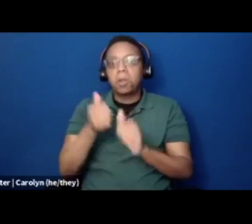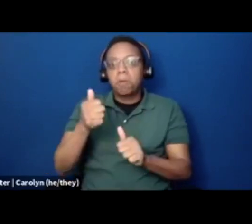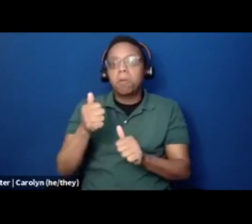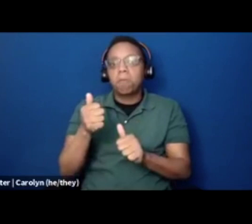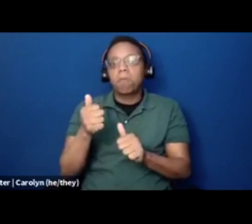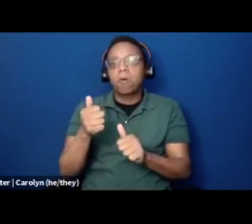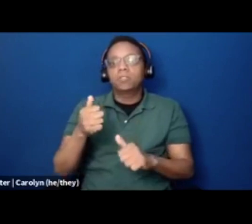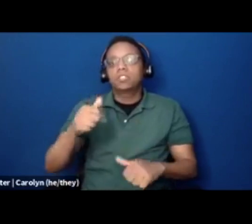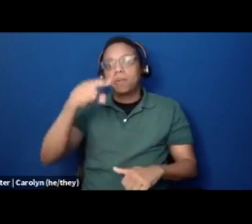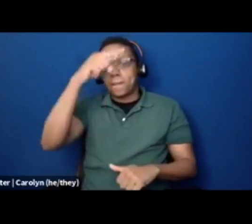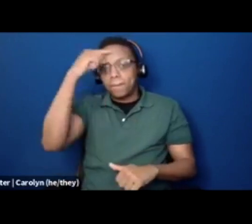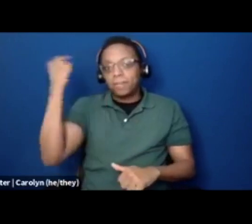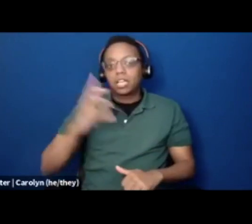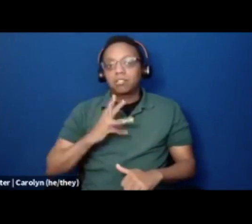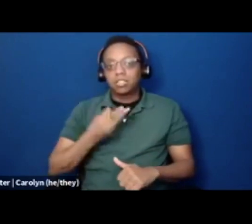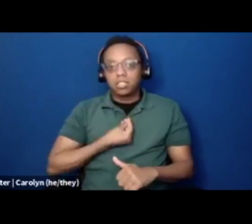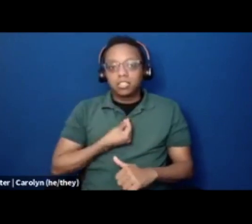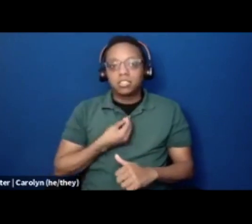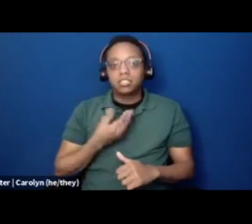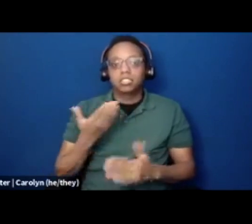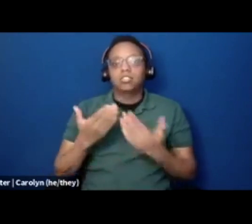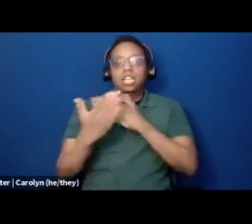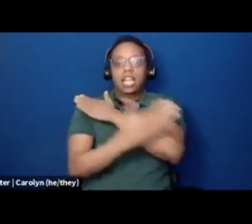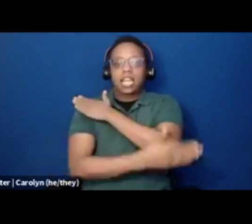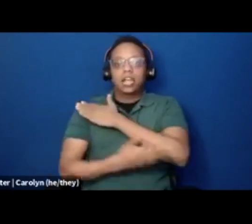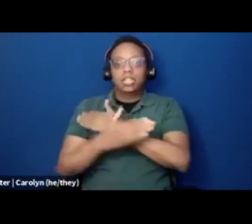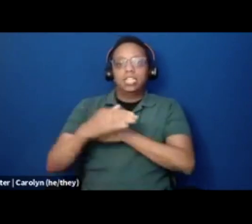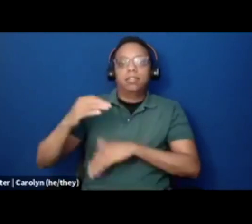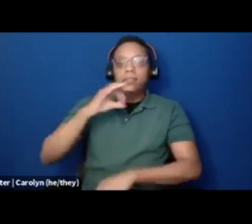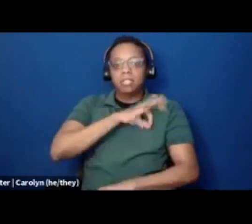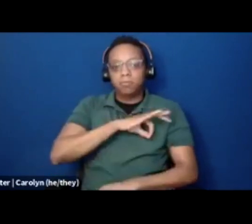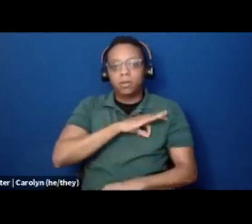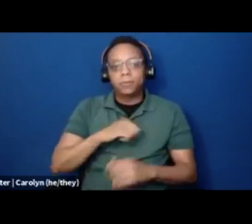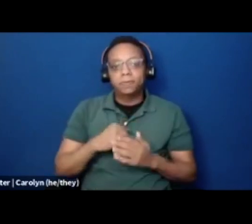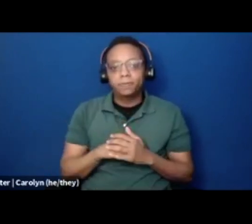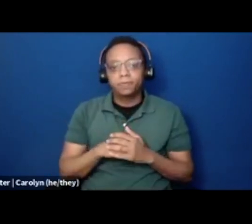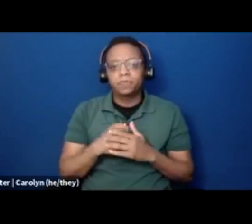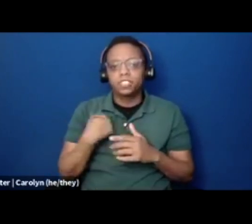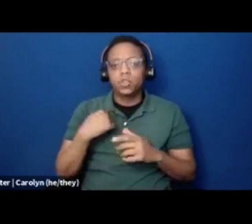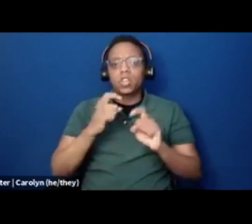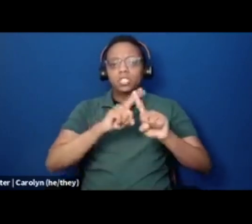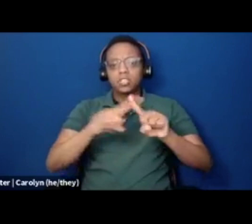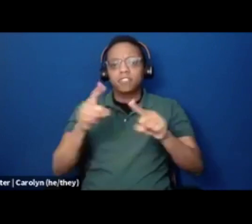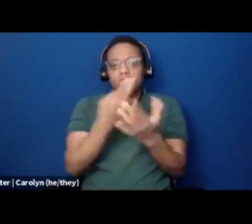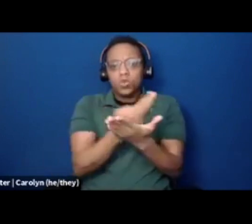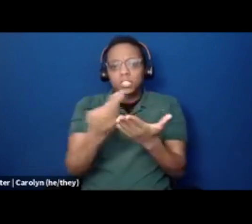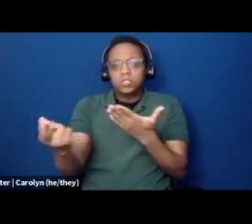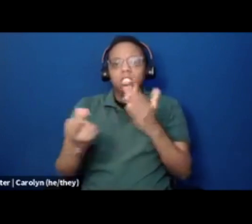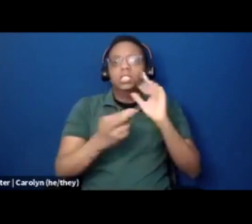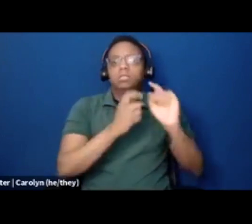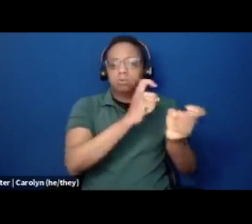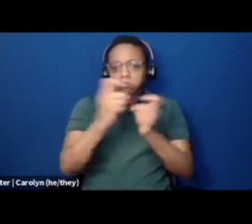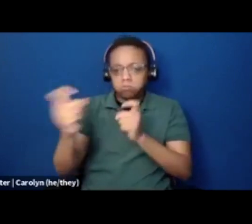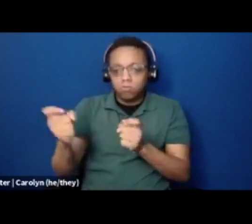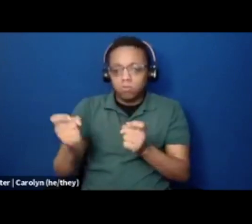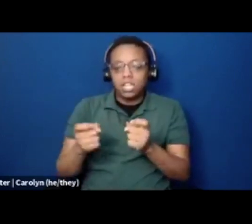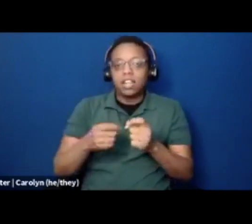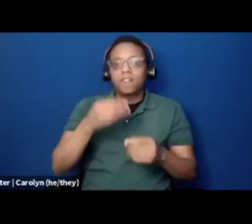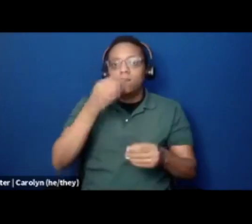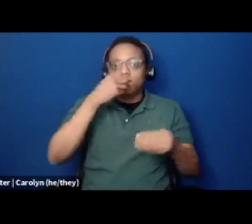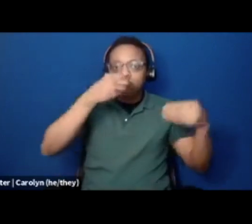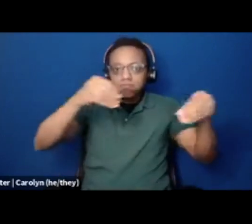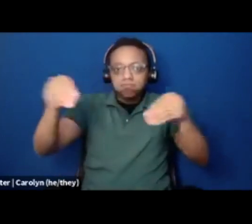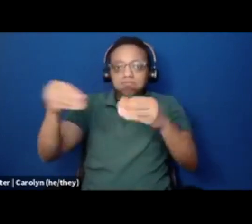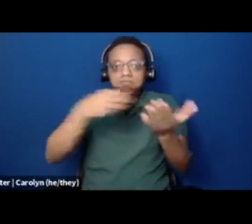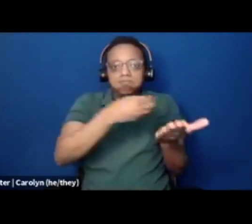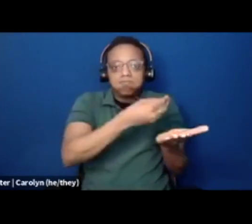Pittsburgh. So by providing those direct resources back into the community, along with groceries and things